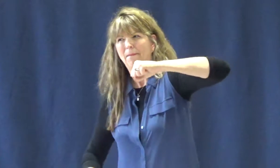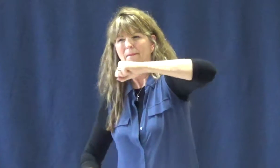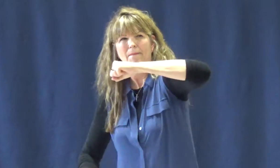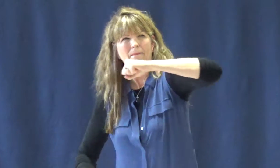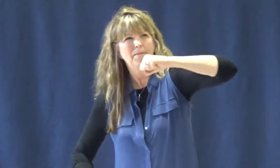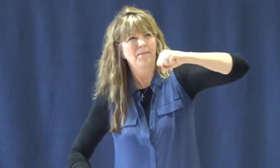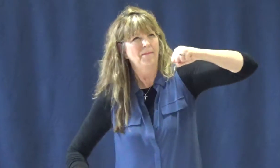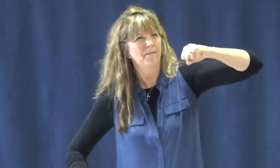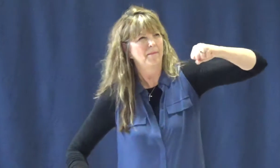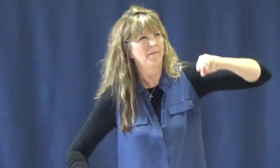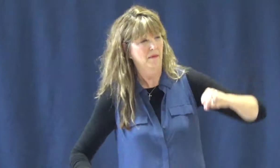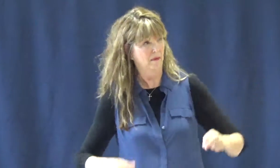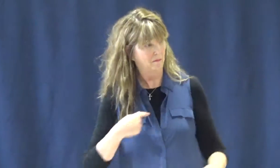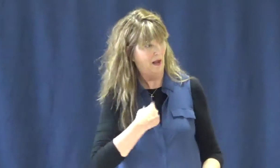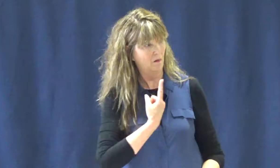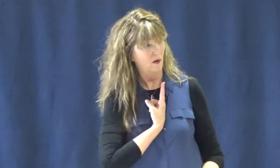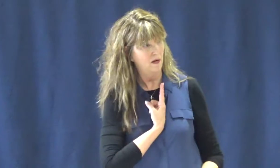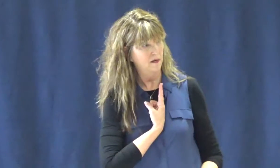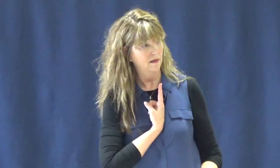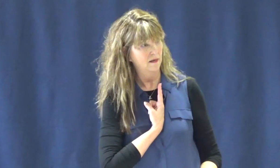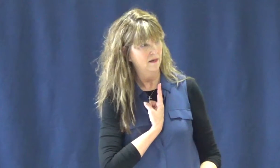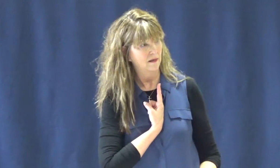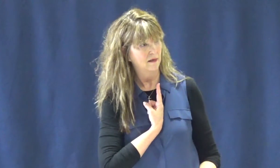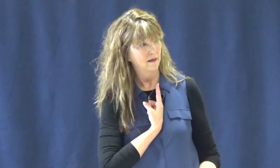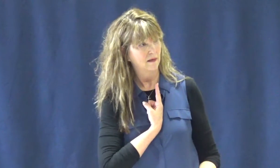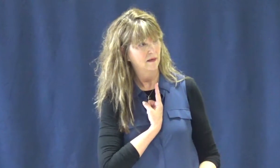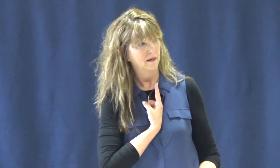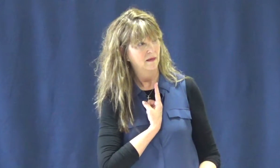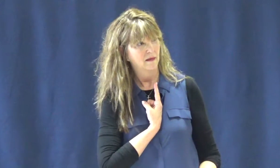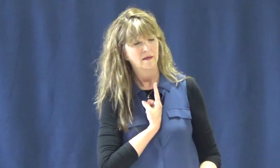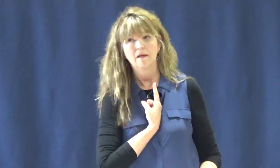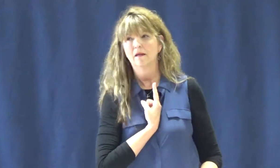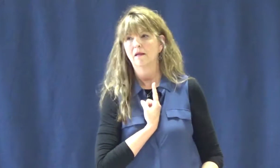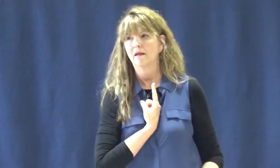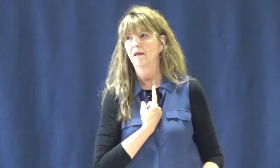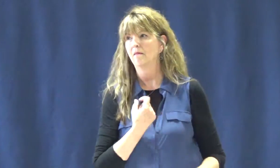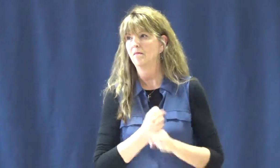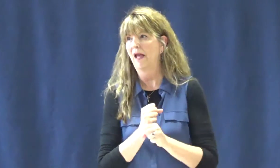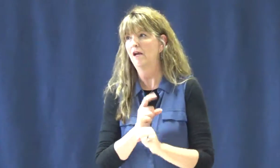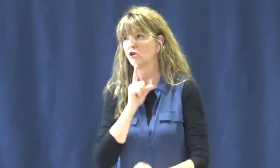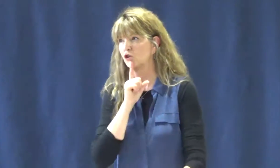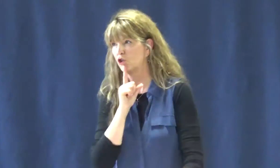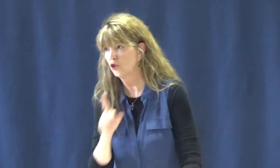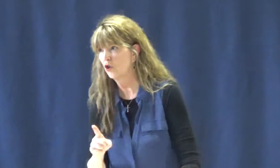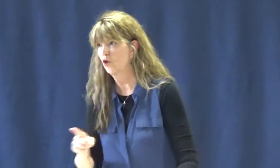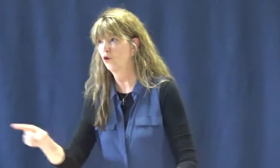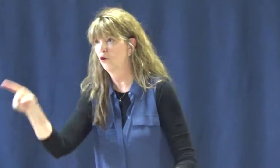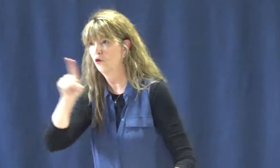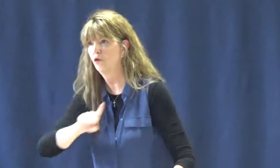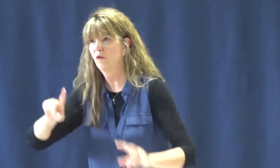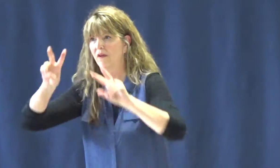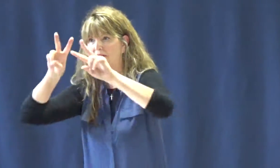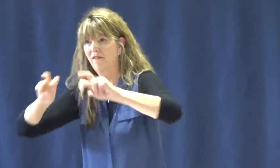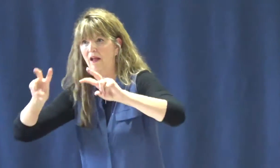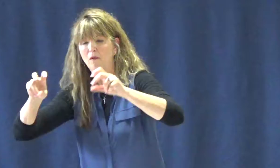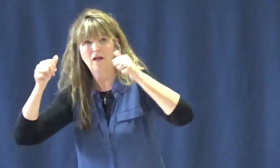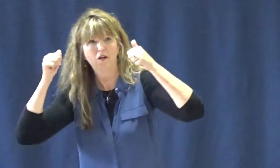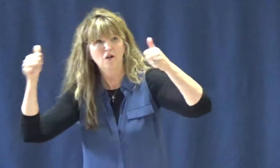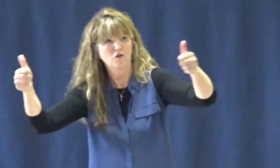come on my side, yet resisting and turning away others? Am I the one? Make sure that you are doing